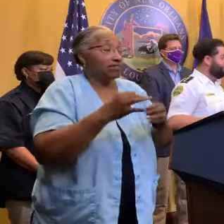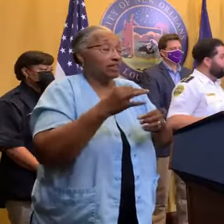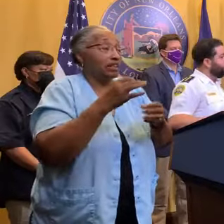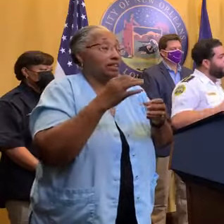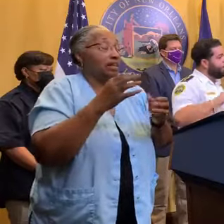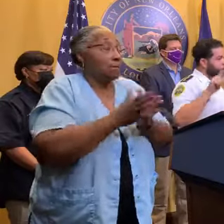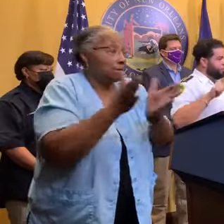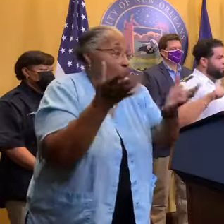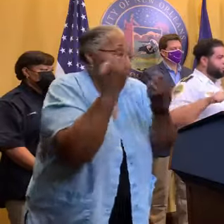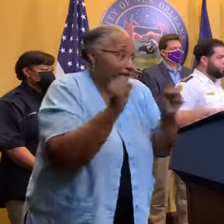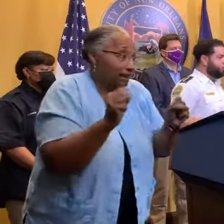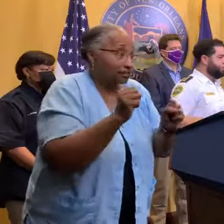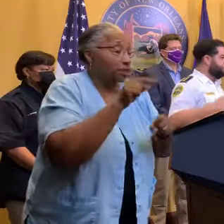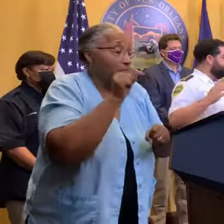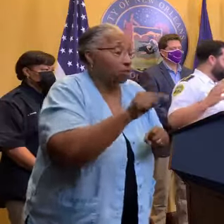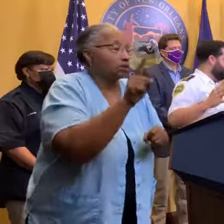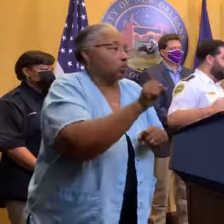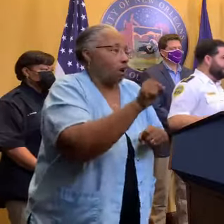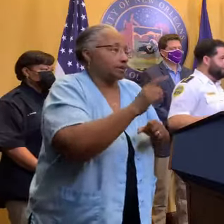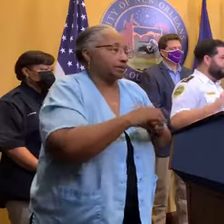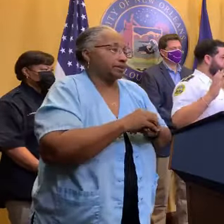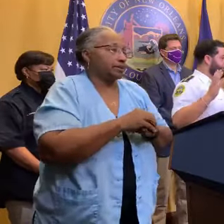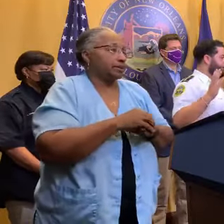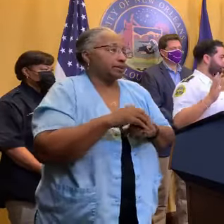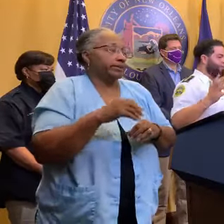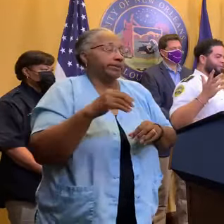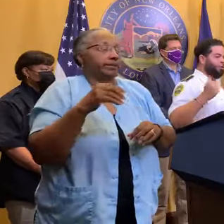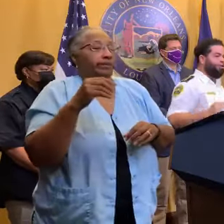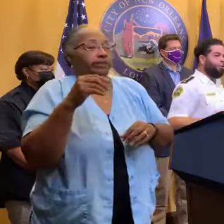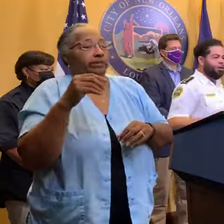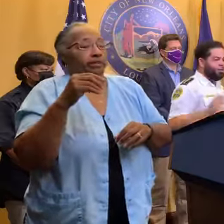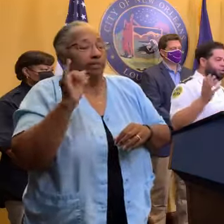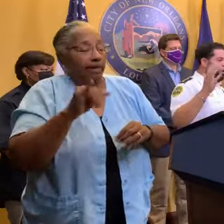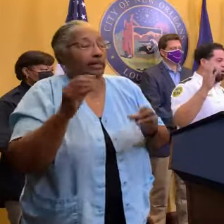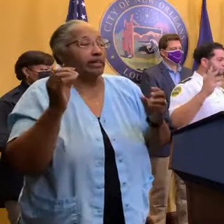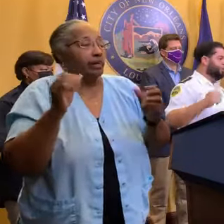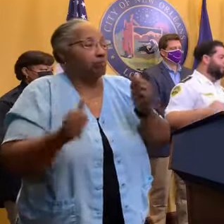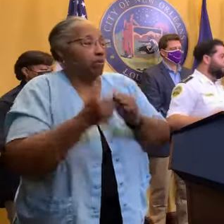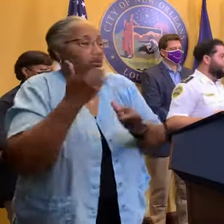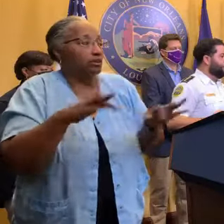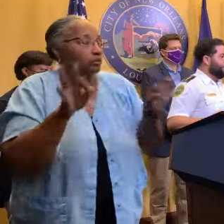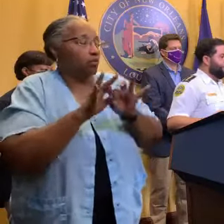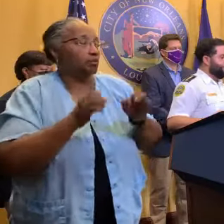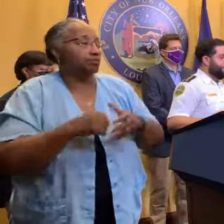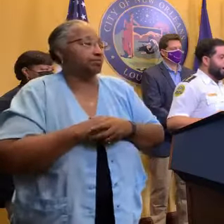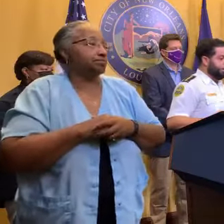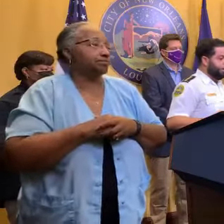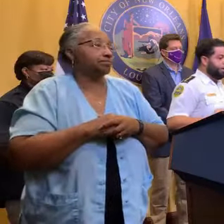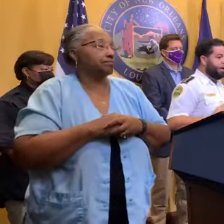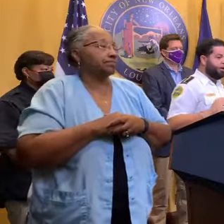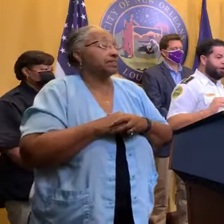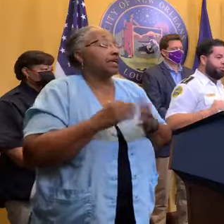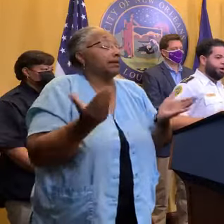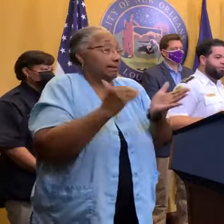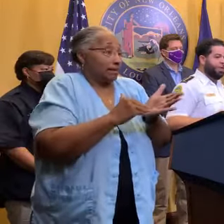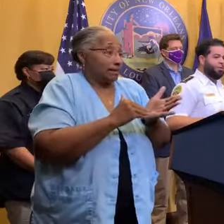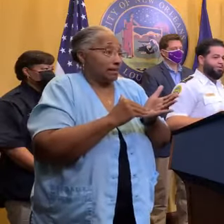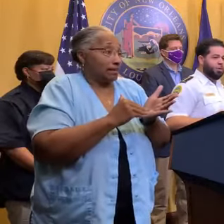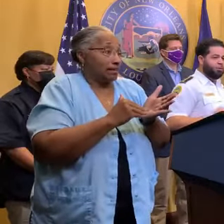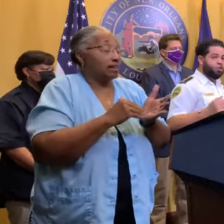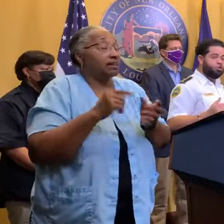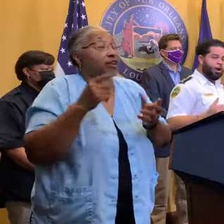top of the queue, as opposed to someone reporting, hey, I need to order extra large pickup for items. Again, Ramsey